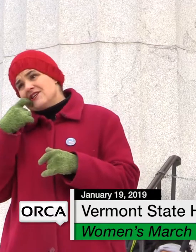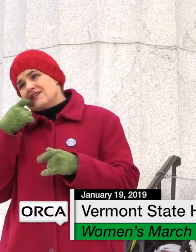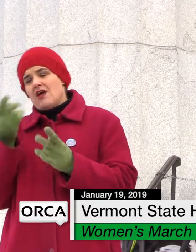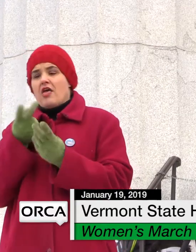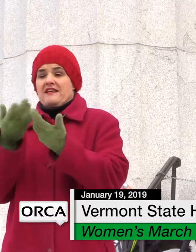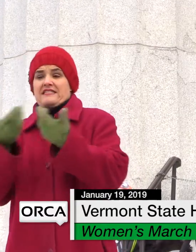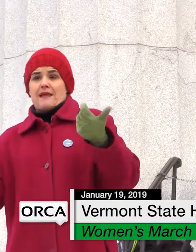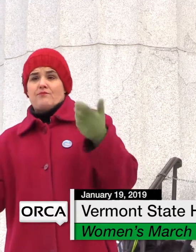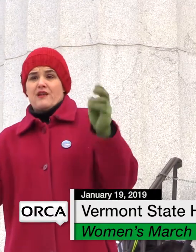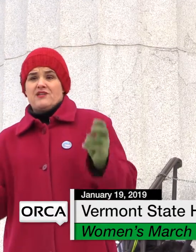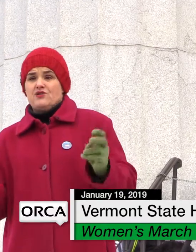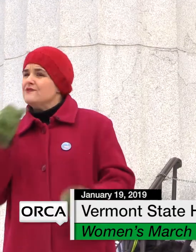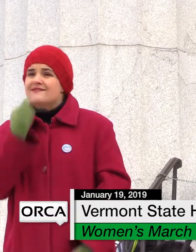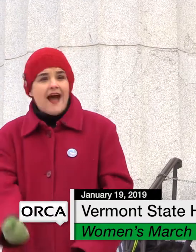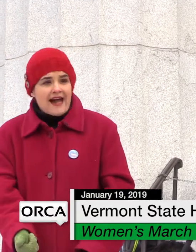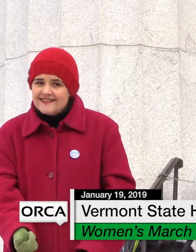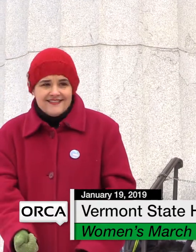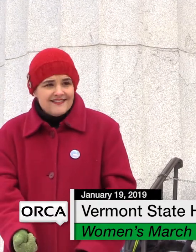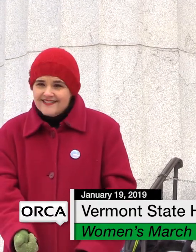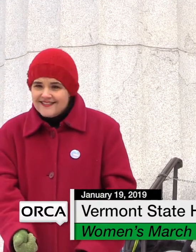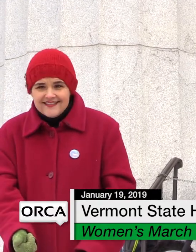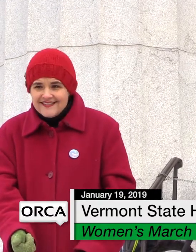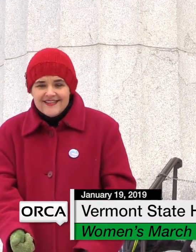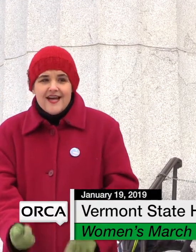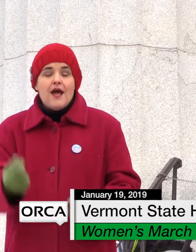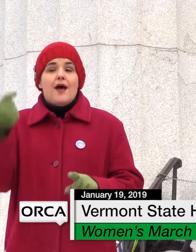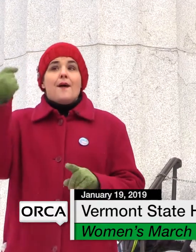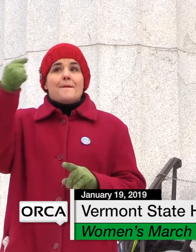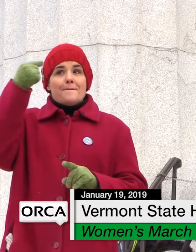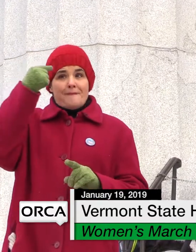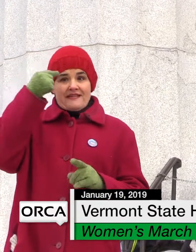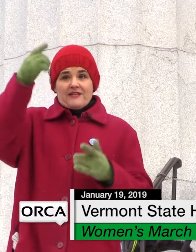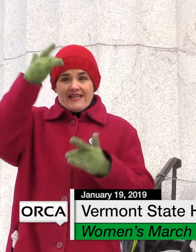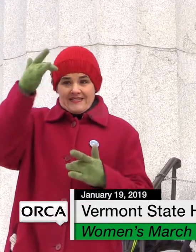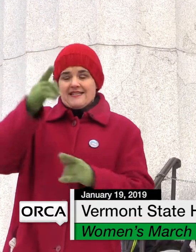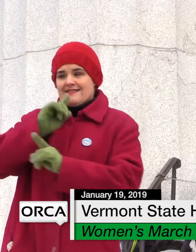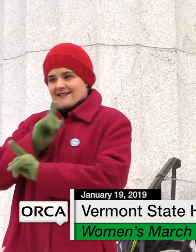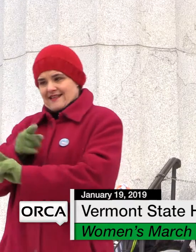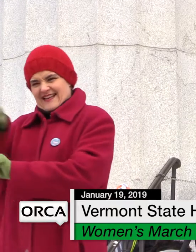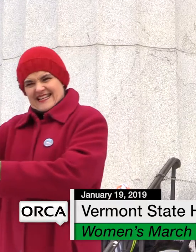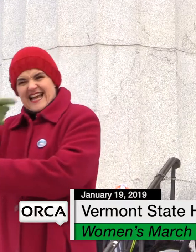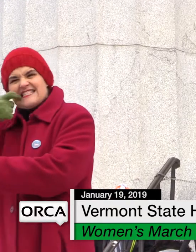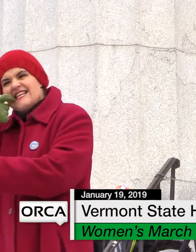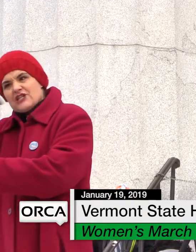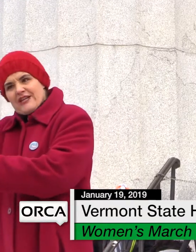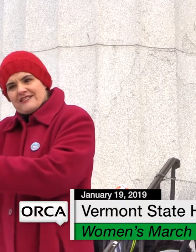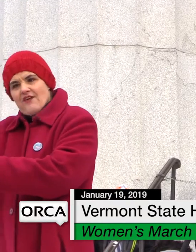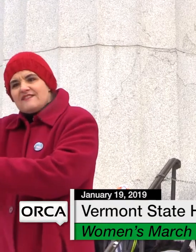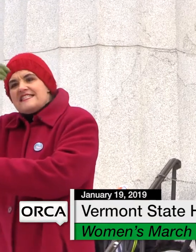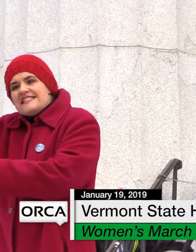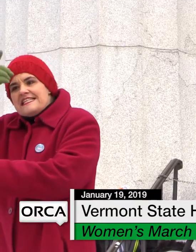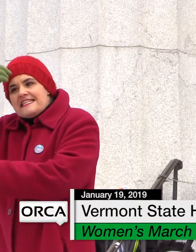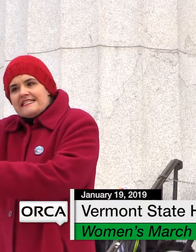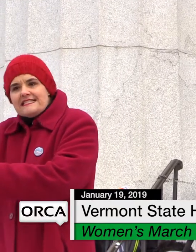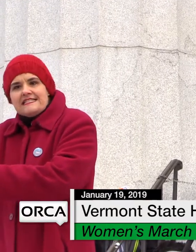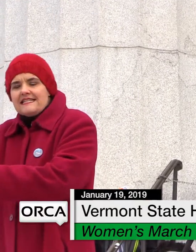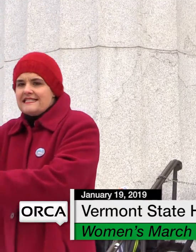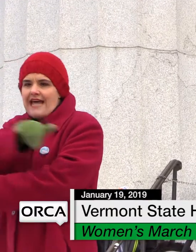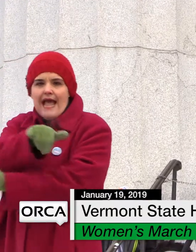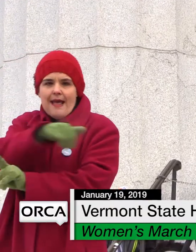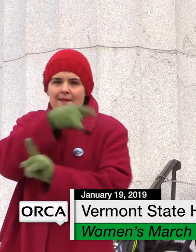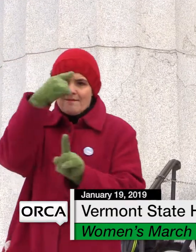issues. Just like other mental illnesses, addiction is a disease. You would